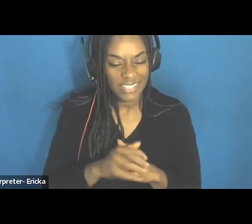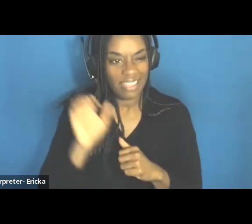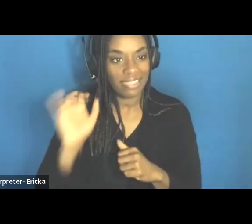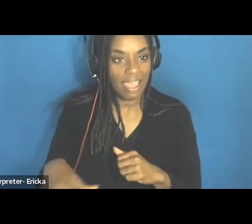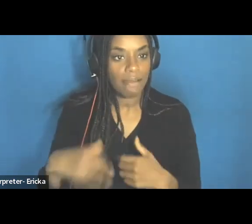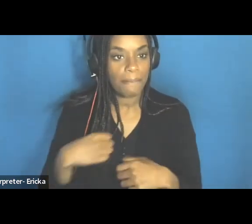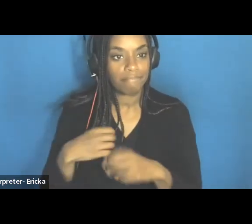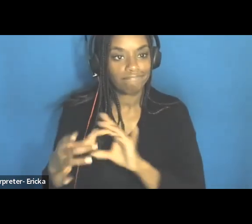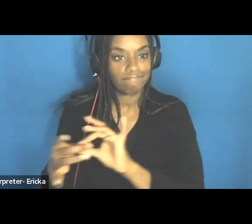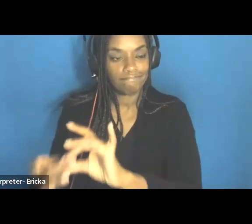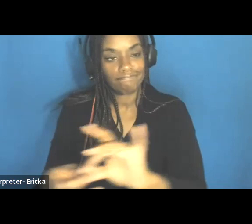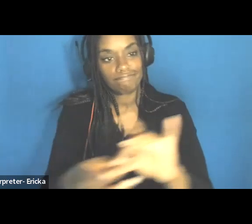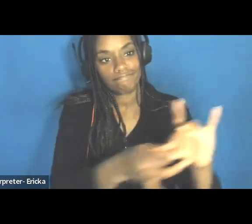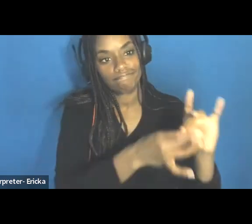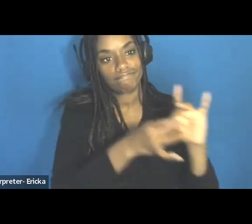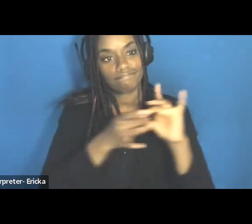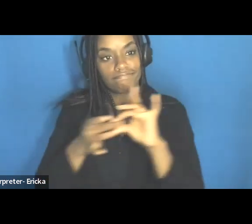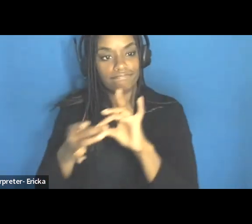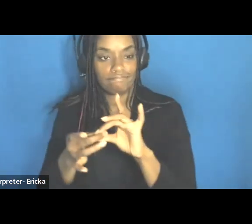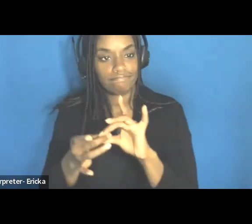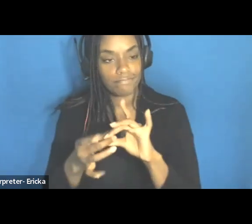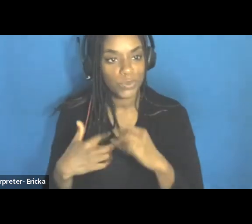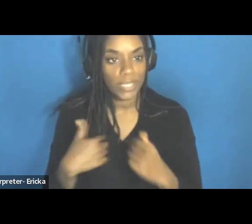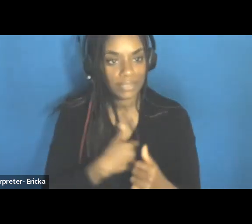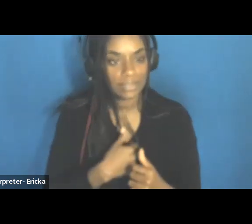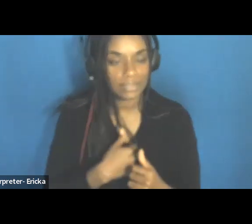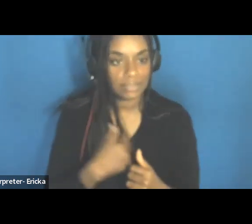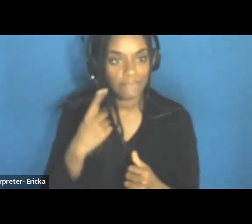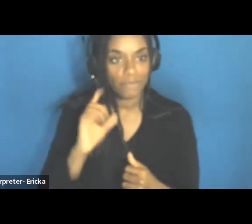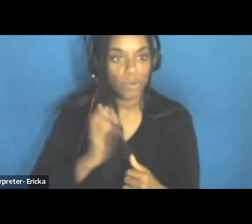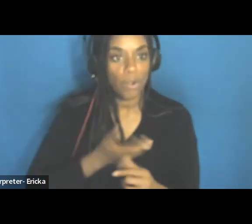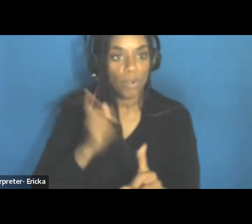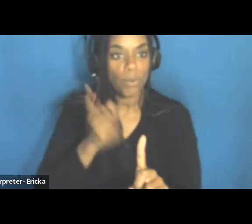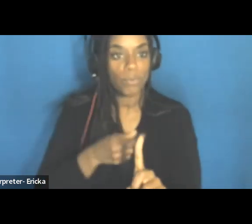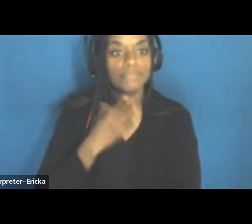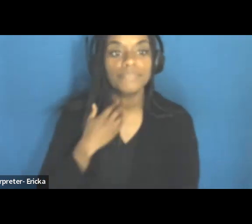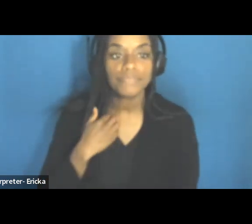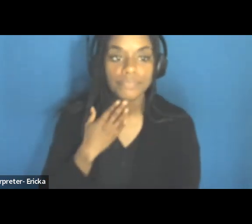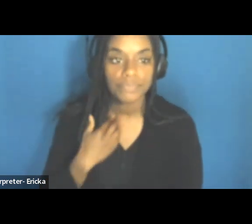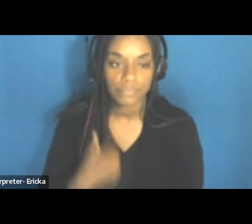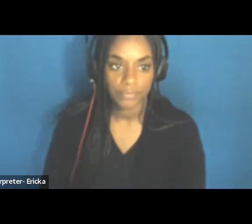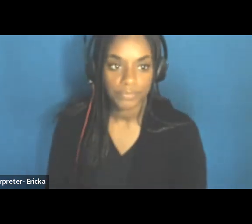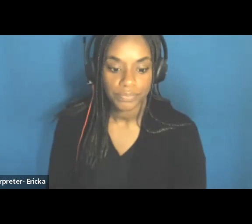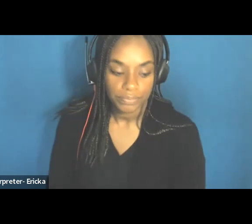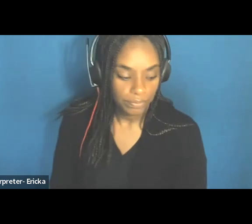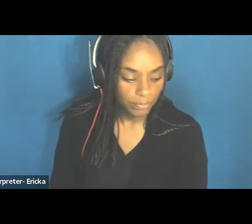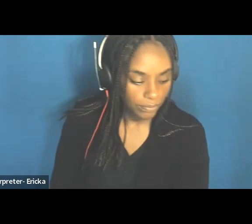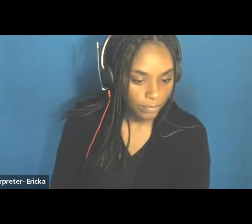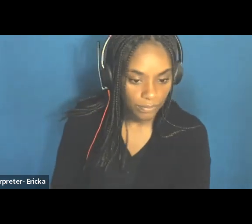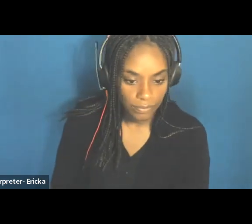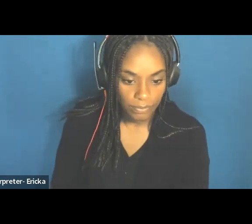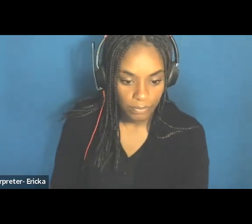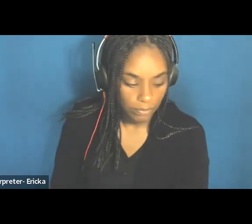us in one pursuit. I worked at the SIL for over 5